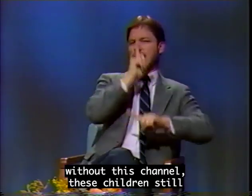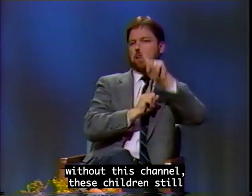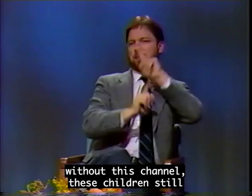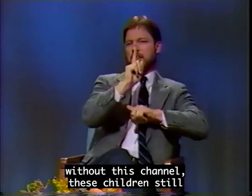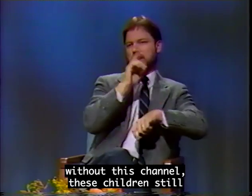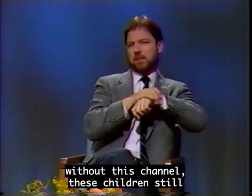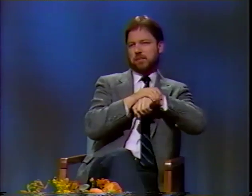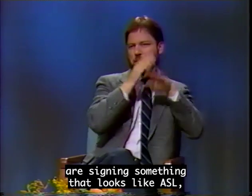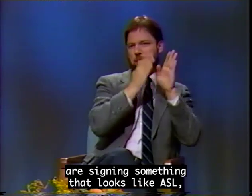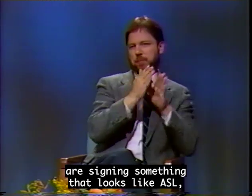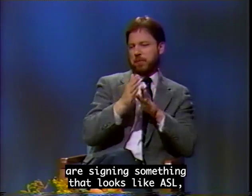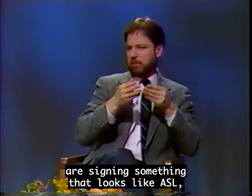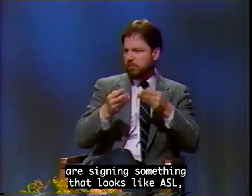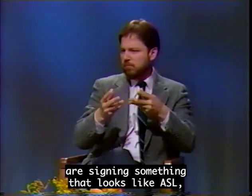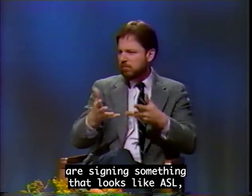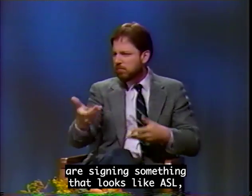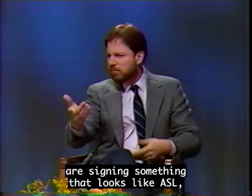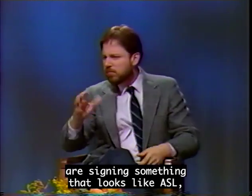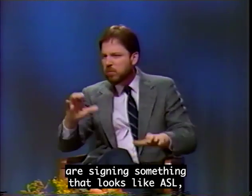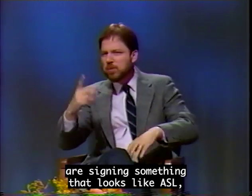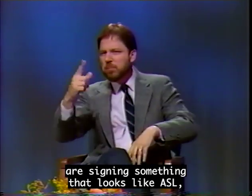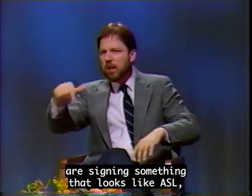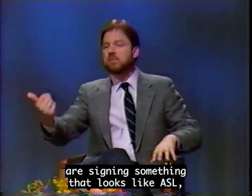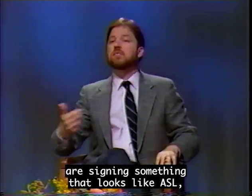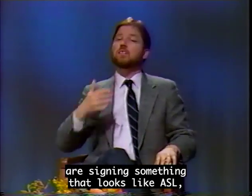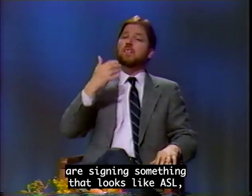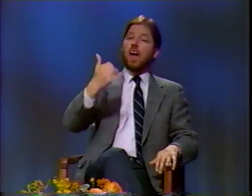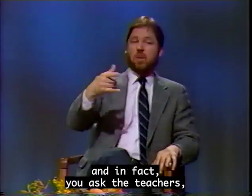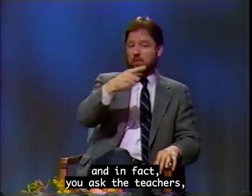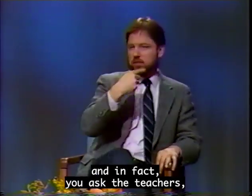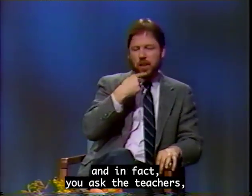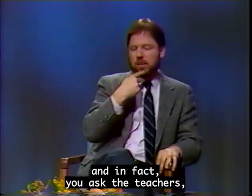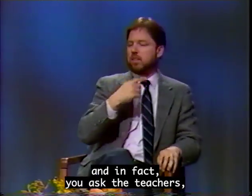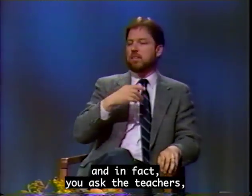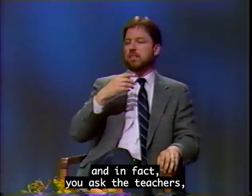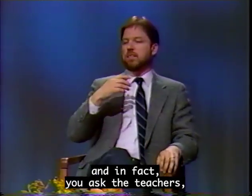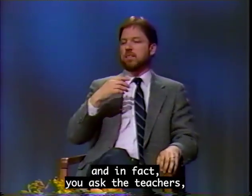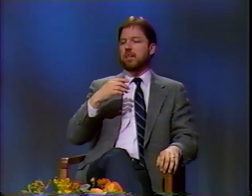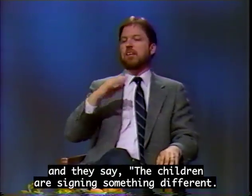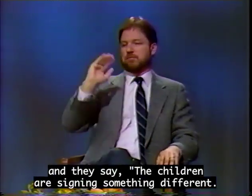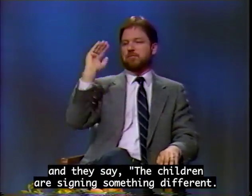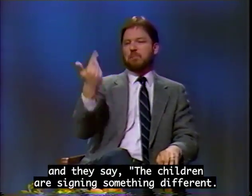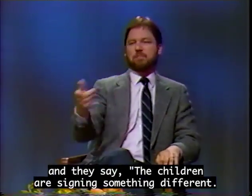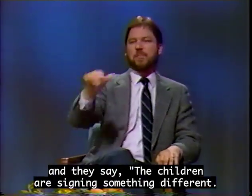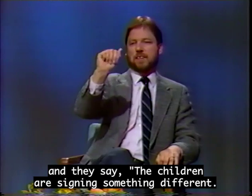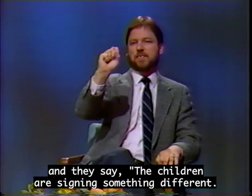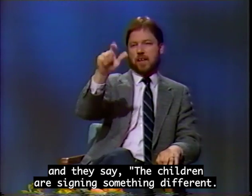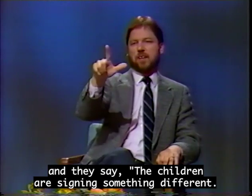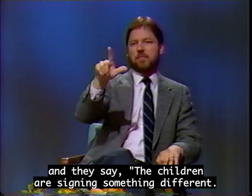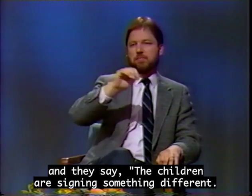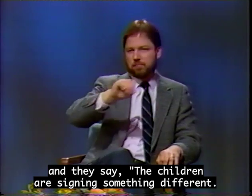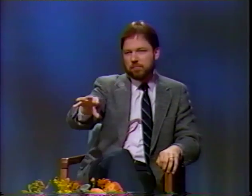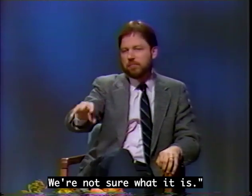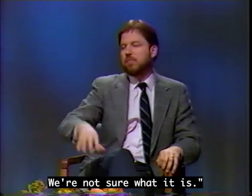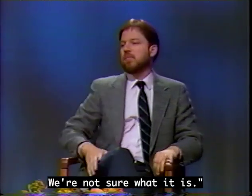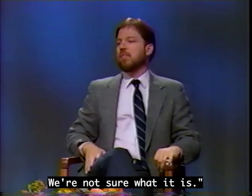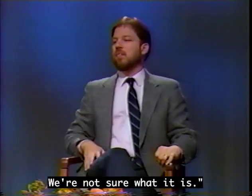these children still are signing something that looks like ASL. And in fact, that you ask the teachers and they say the children are signing something different, we're not sure what it